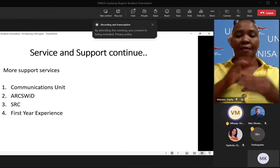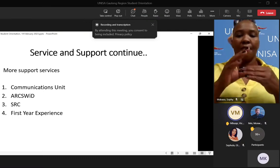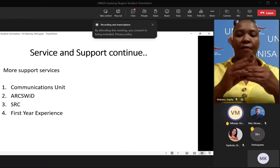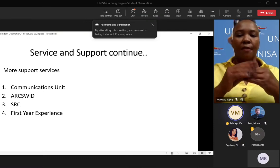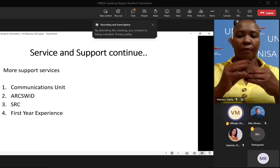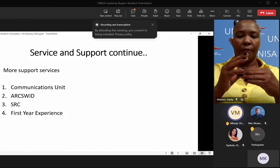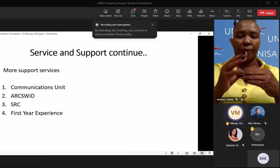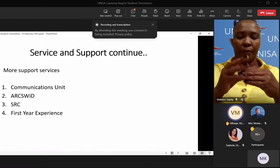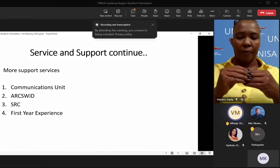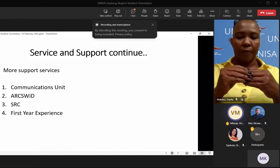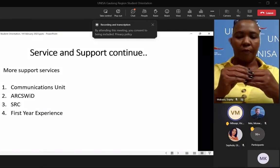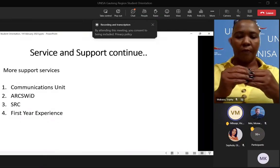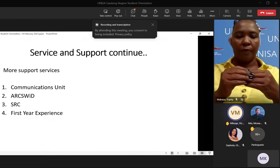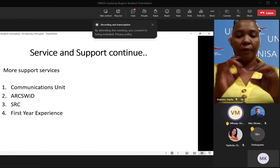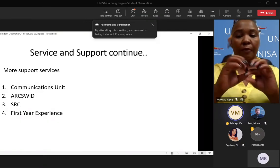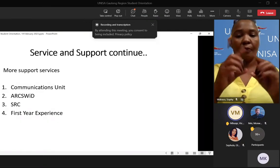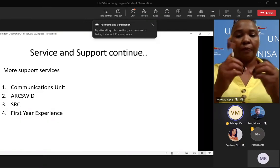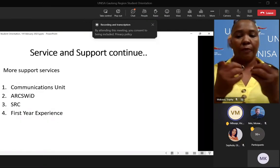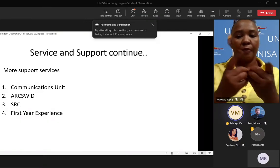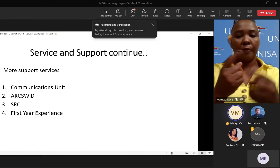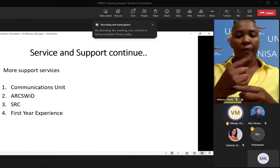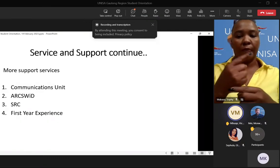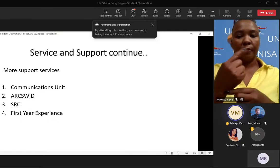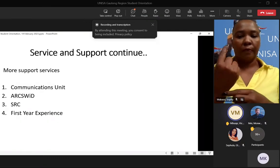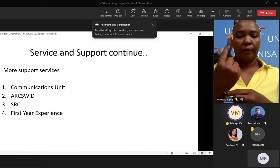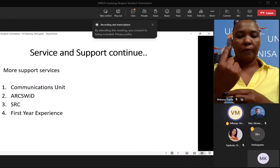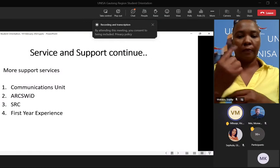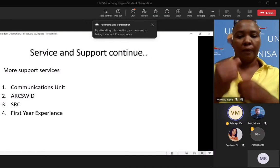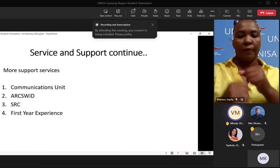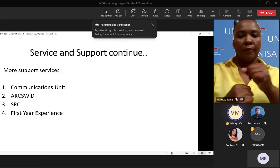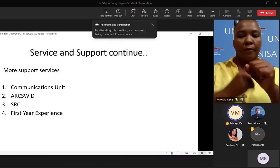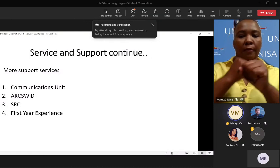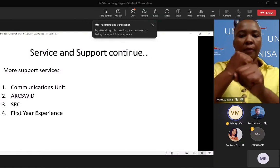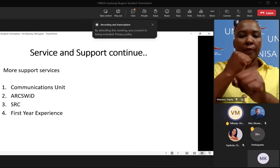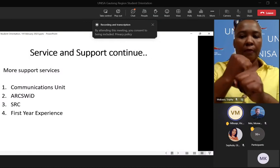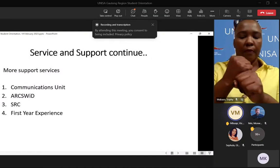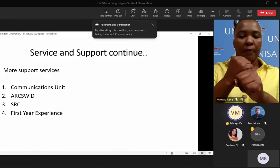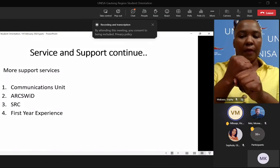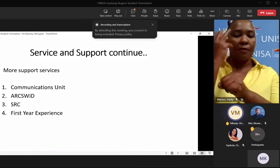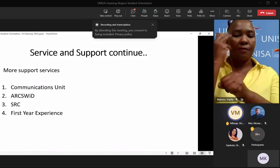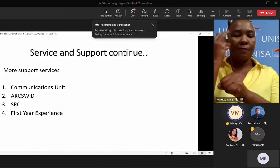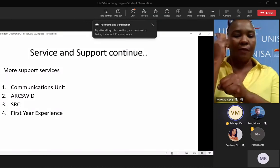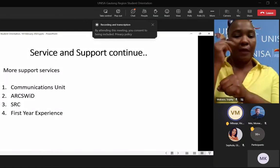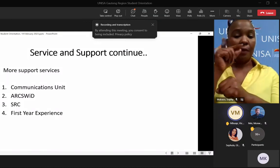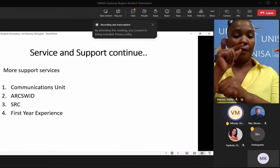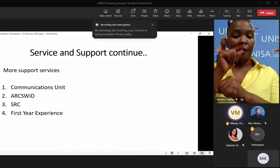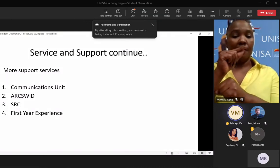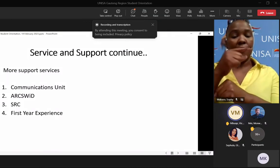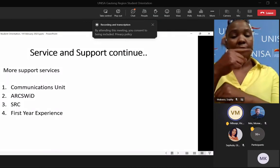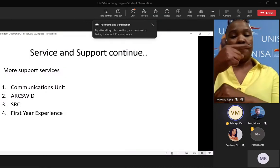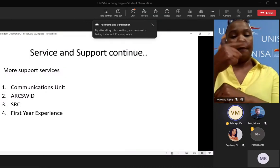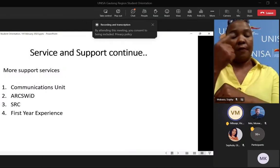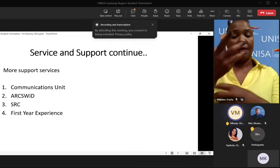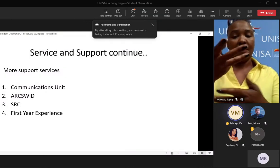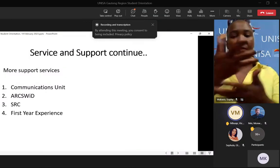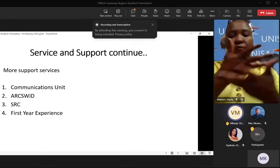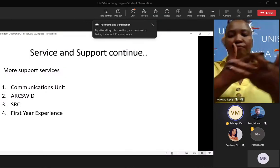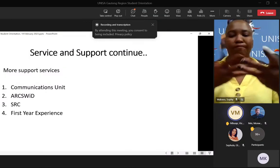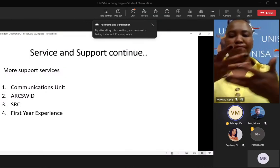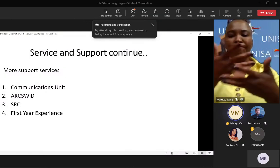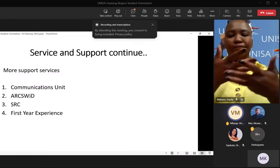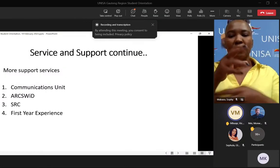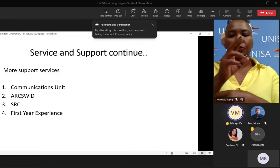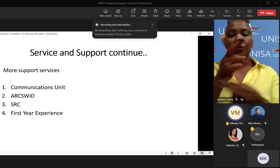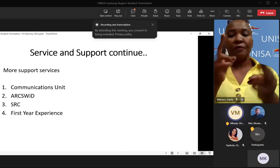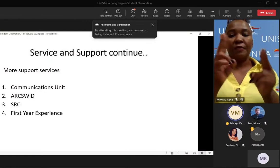deals with first year experience most of you this would probably be your first year this will be your first engagement with unisa